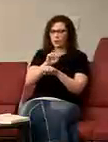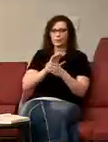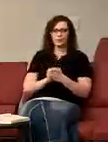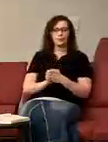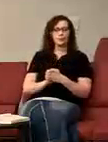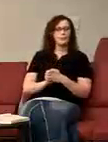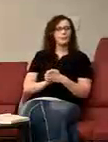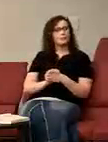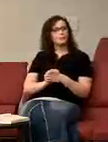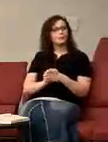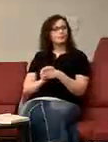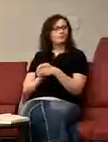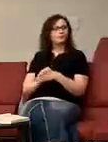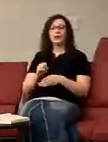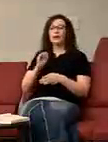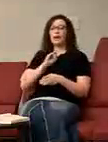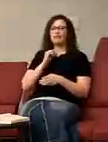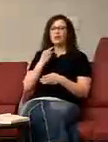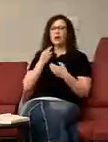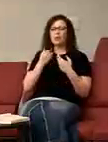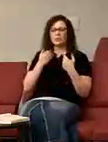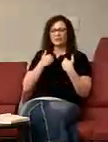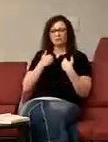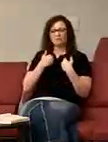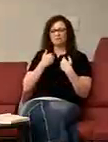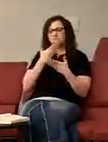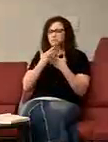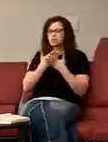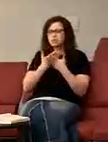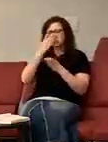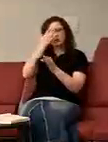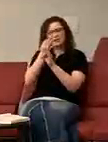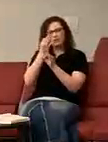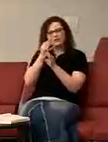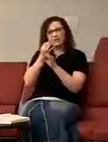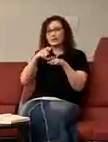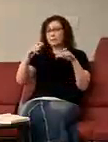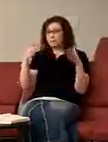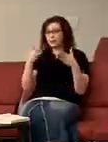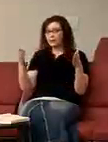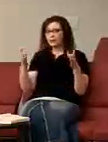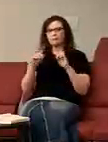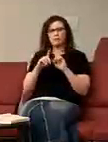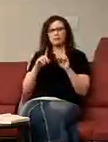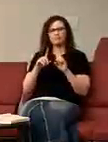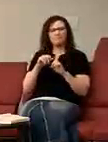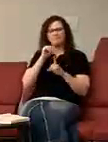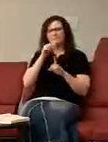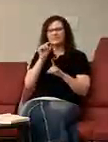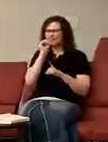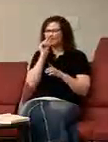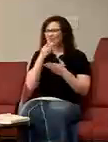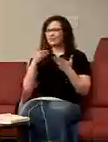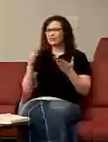had pretty good faith that big things happen, but not the little things. And I've always